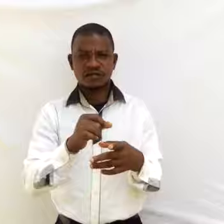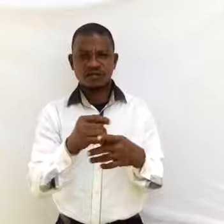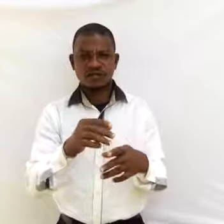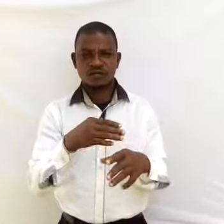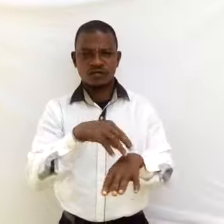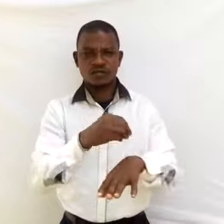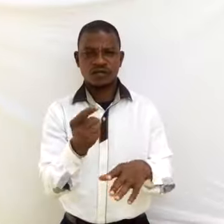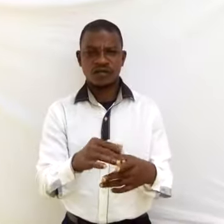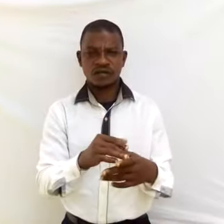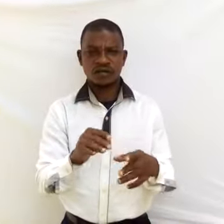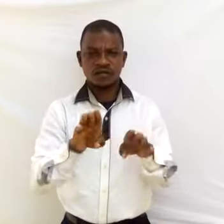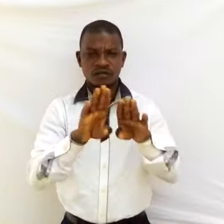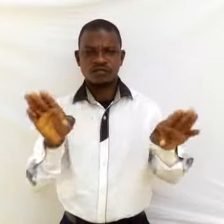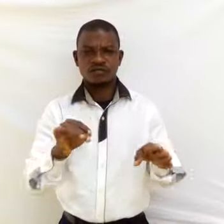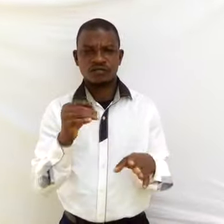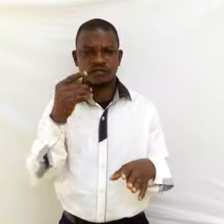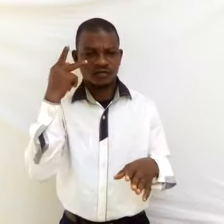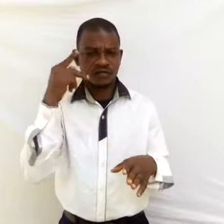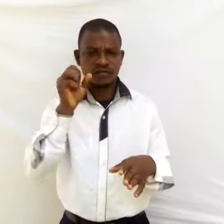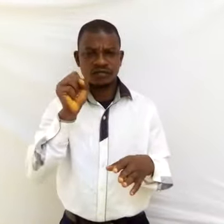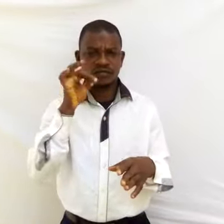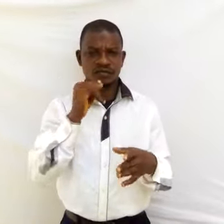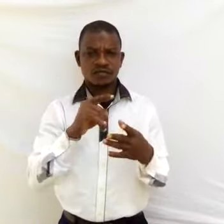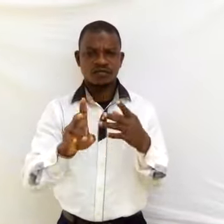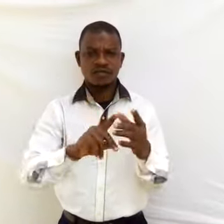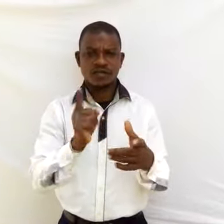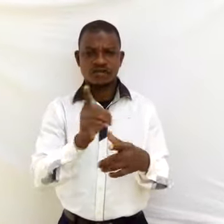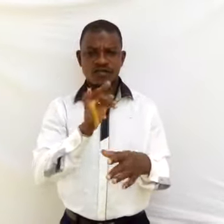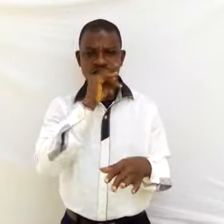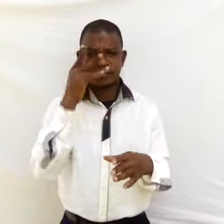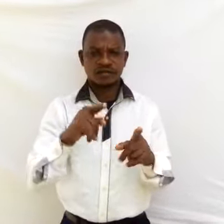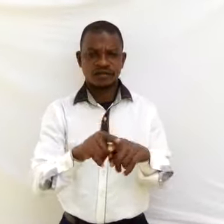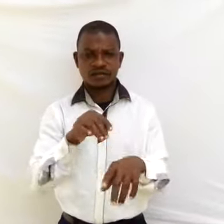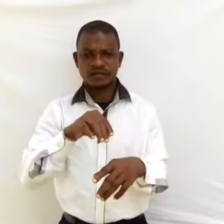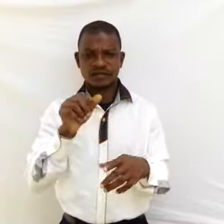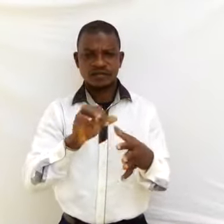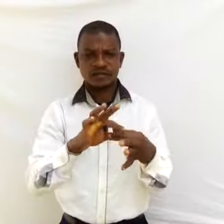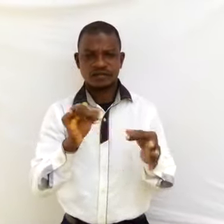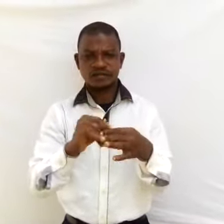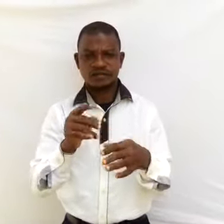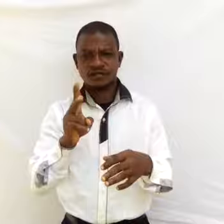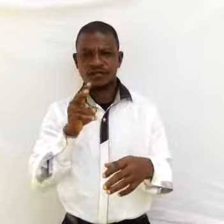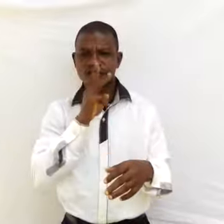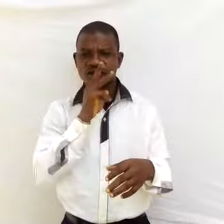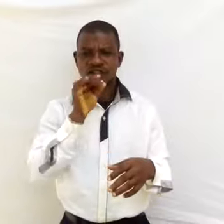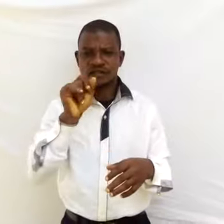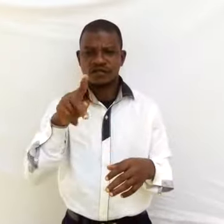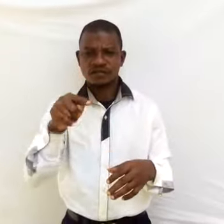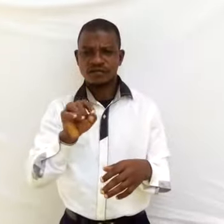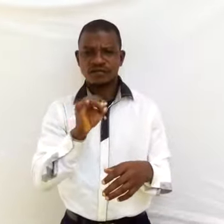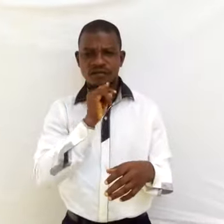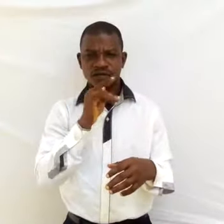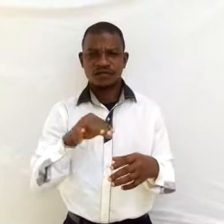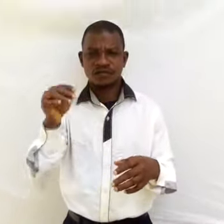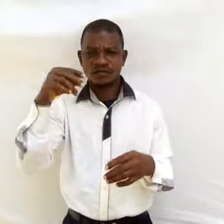and open sea, whereas in the analogy, water vapor condenses and drop back into the